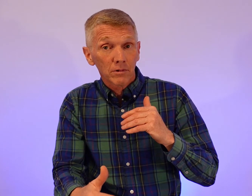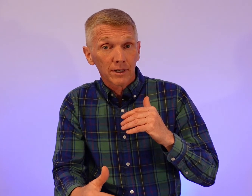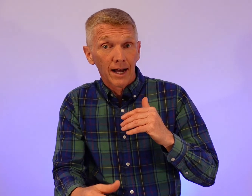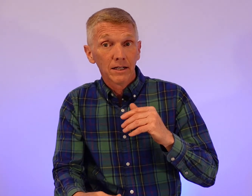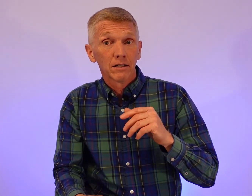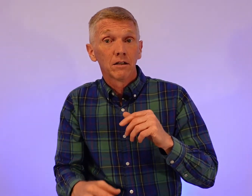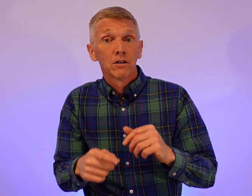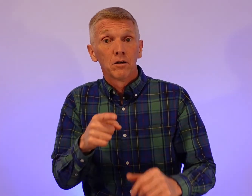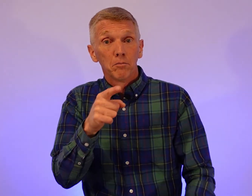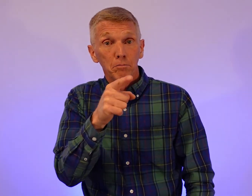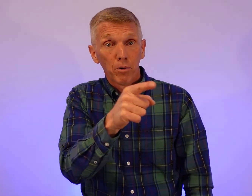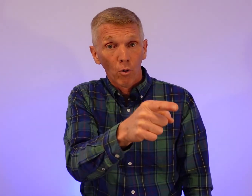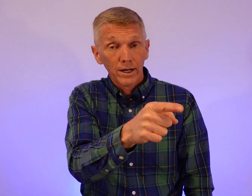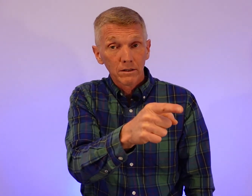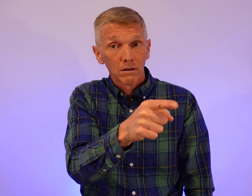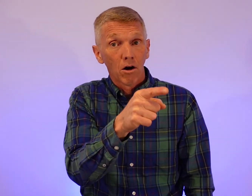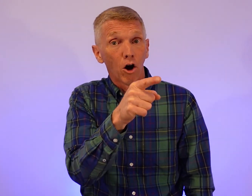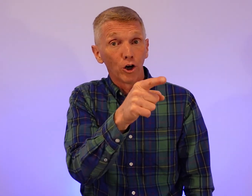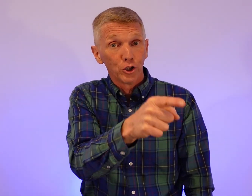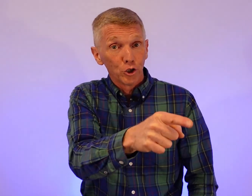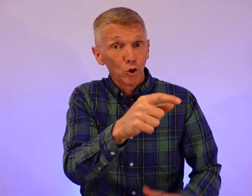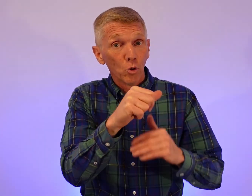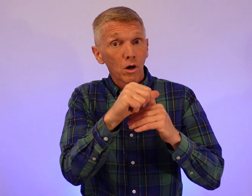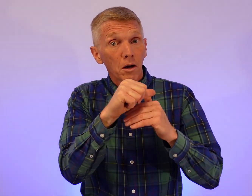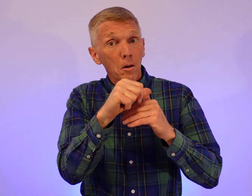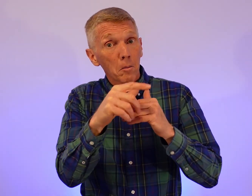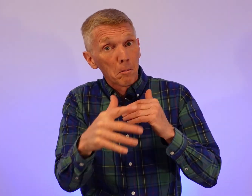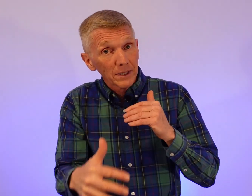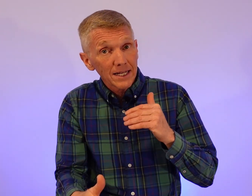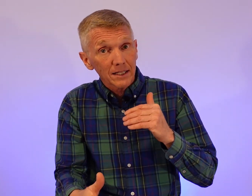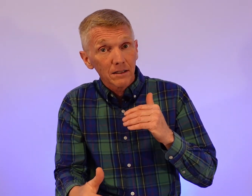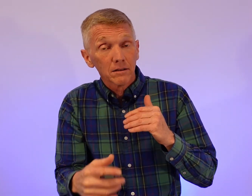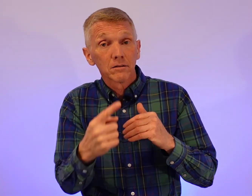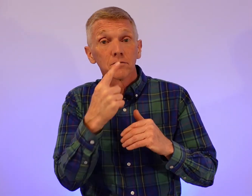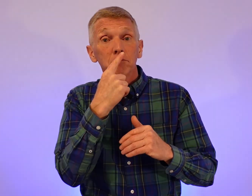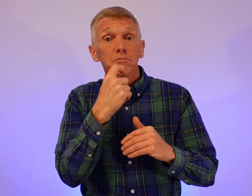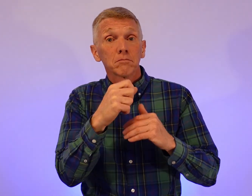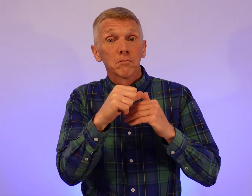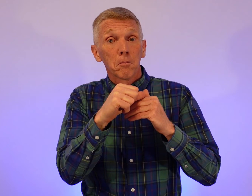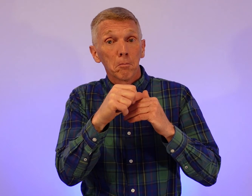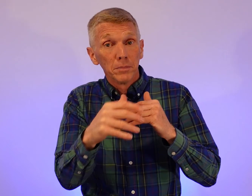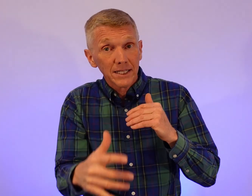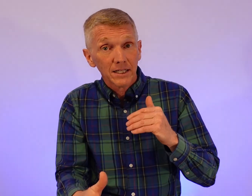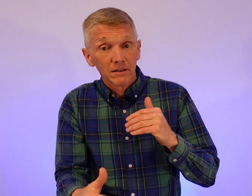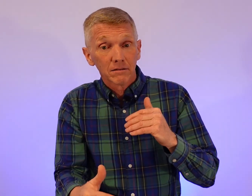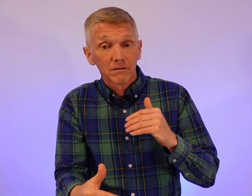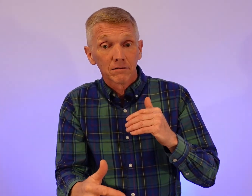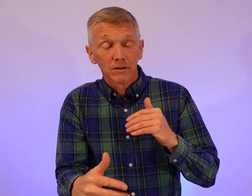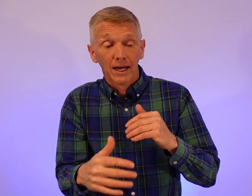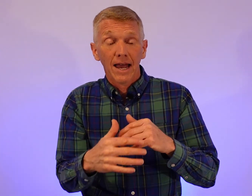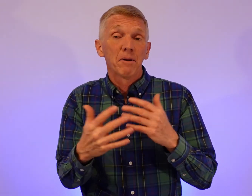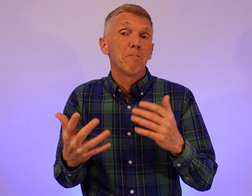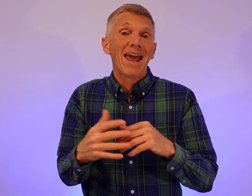Got it? Point, are you bleeding? Bleeding. Okay, how about a